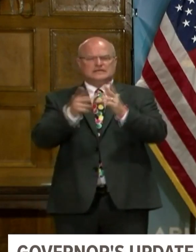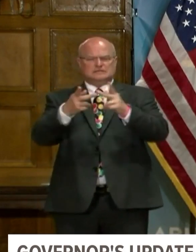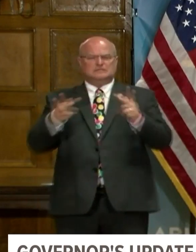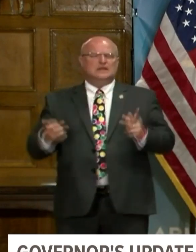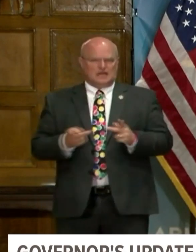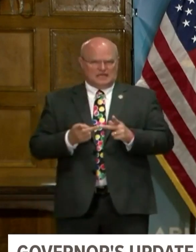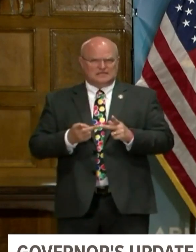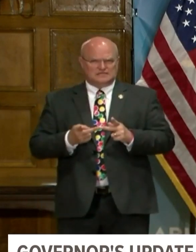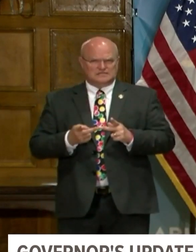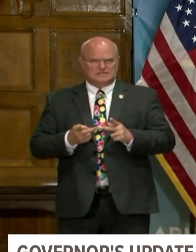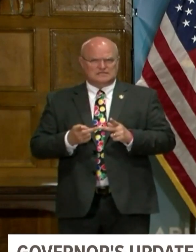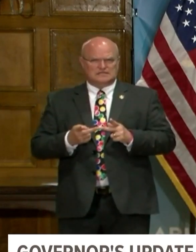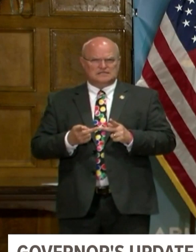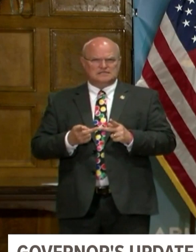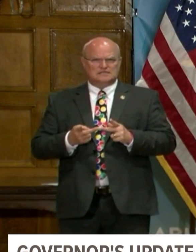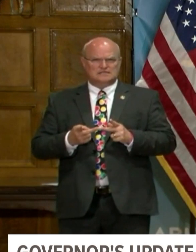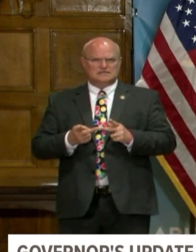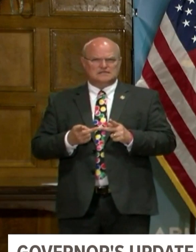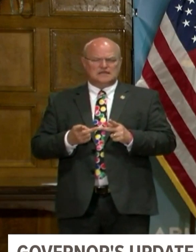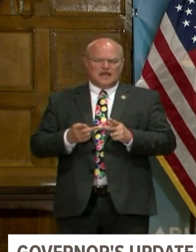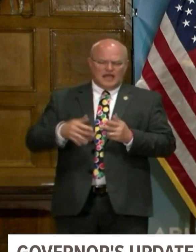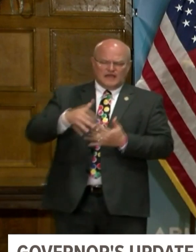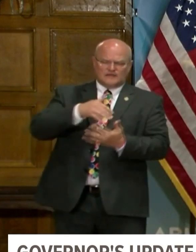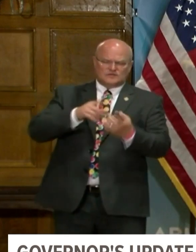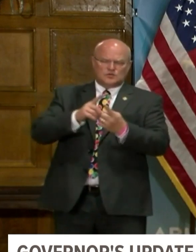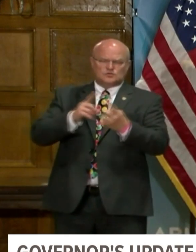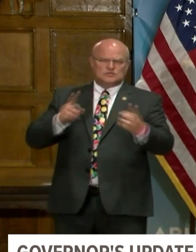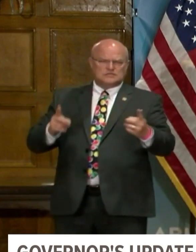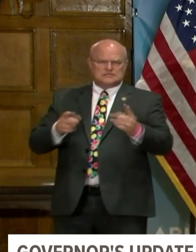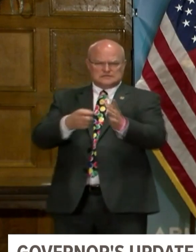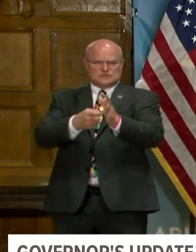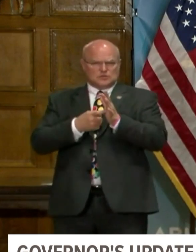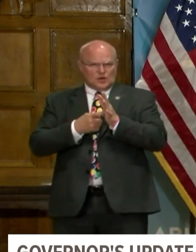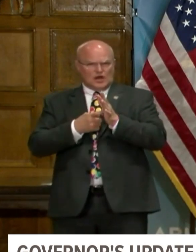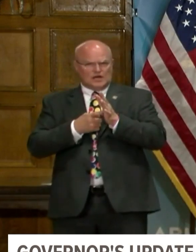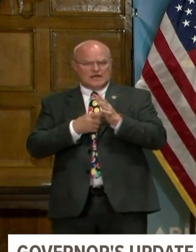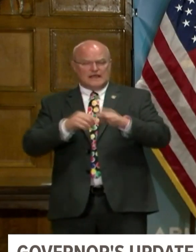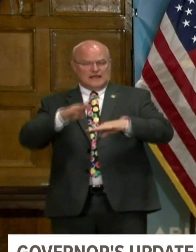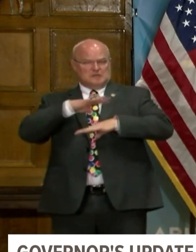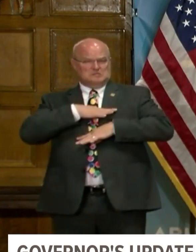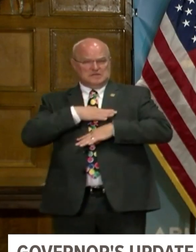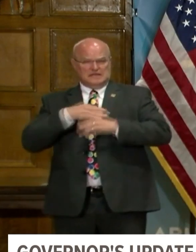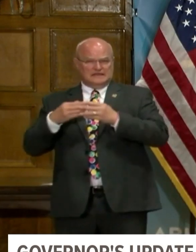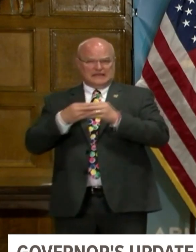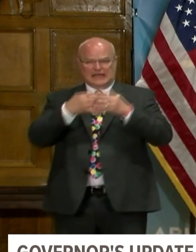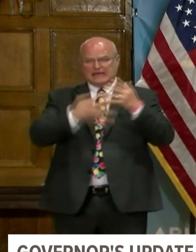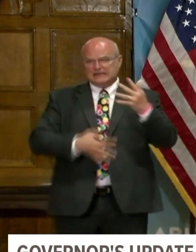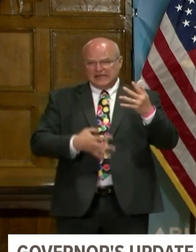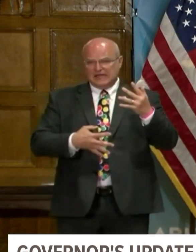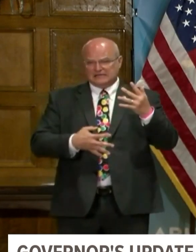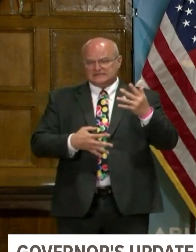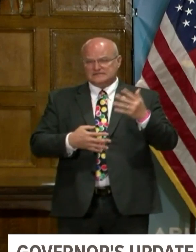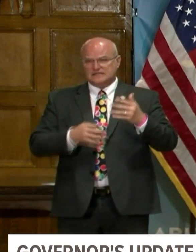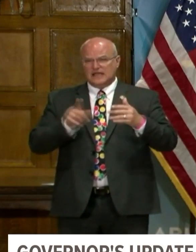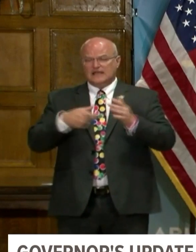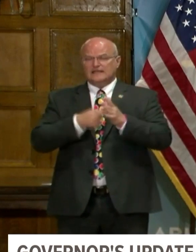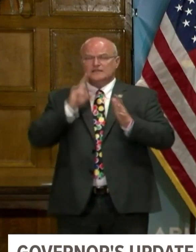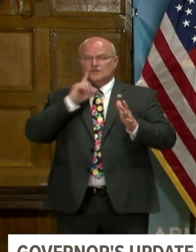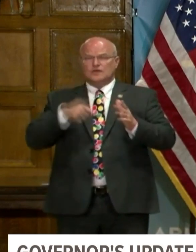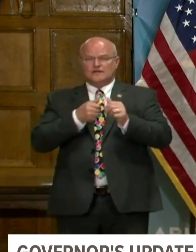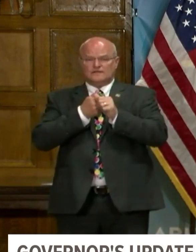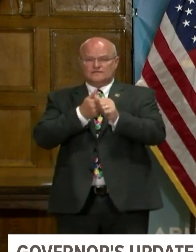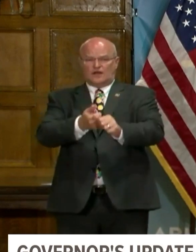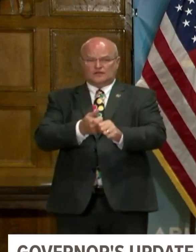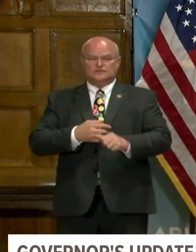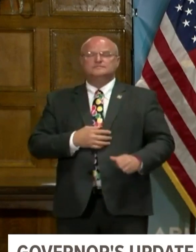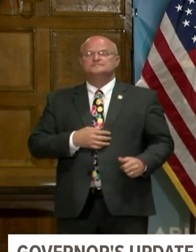places, all these businesses and places that reopen, to see that these guidelines or that these directives are being followed?